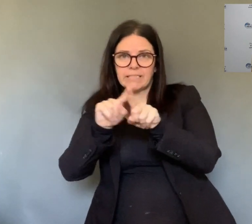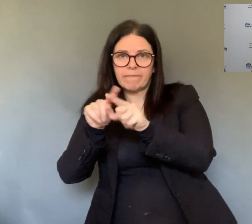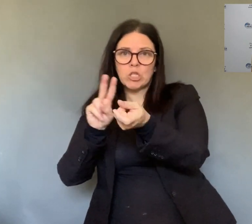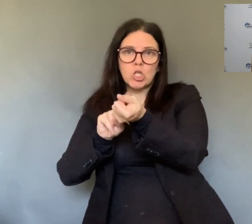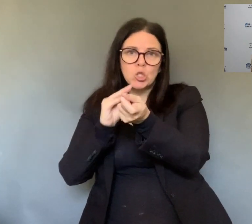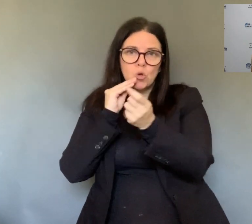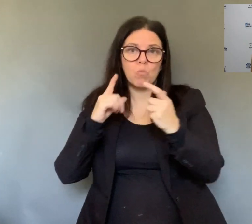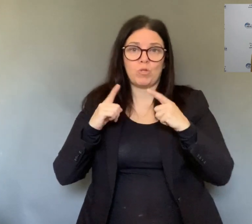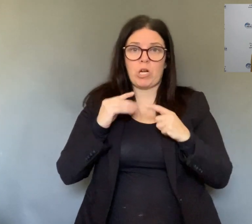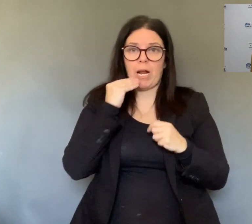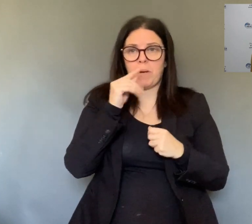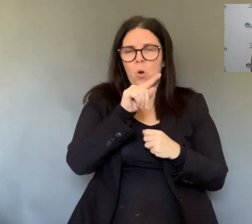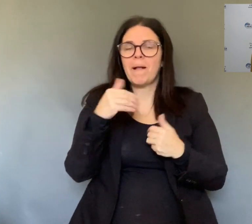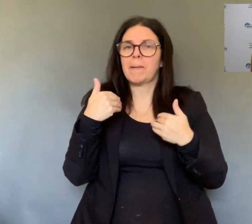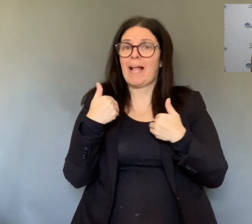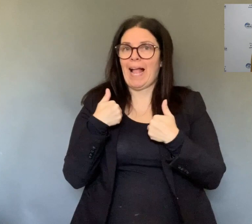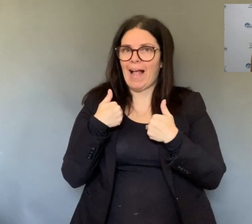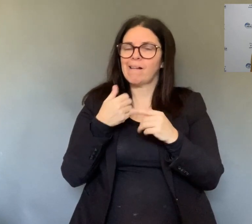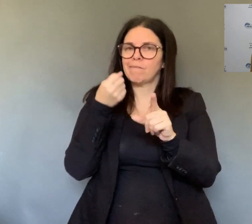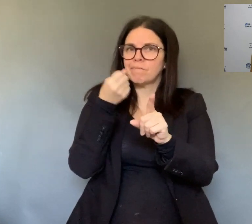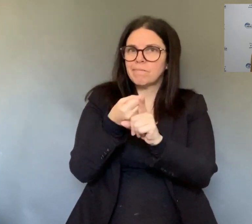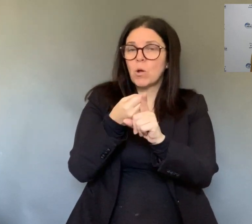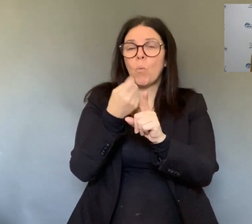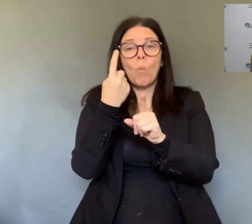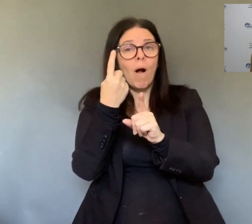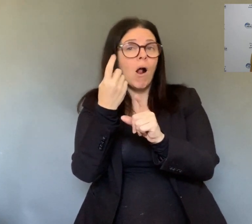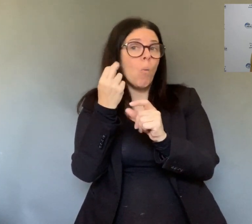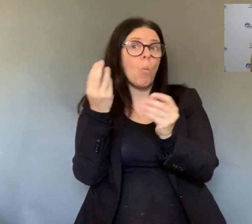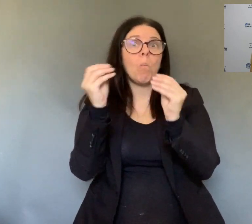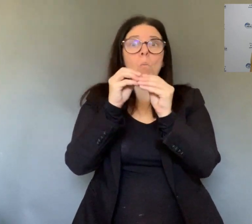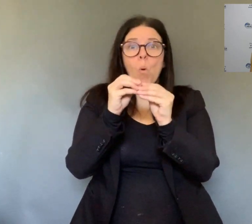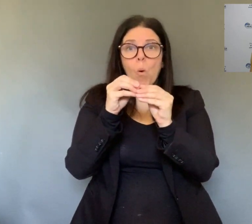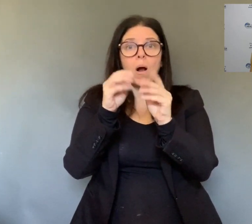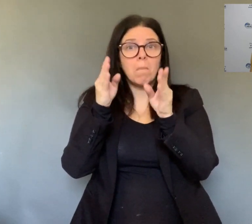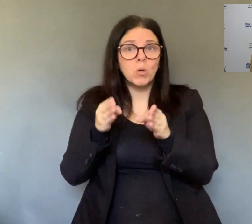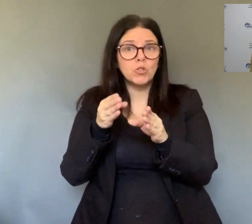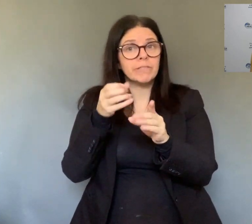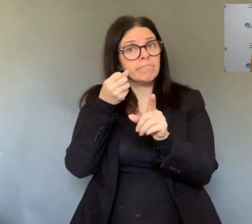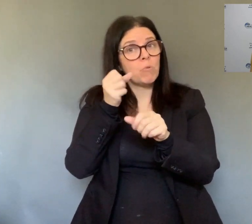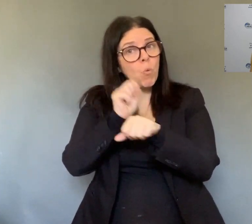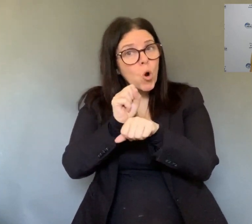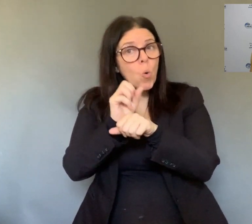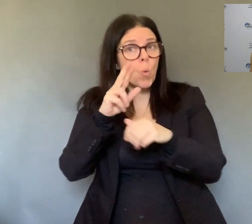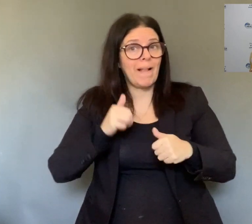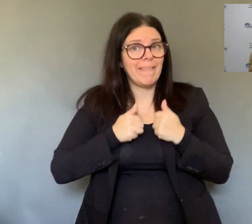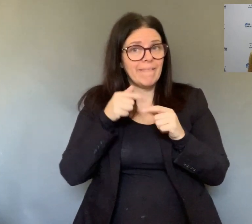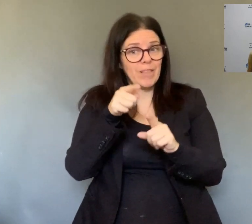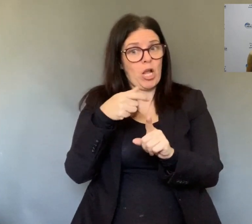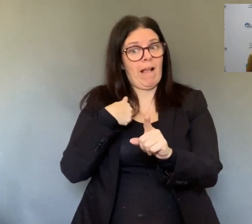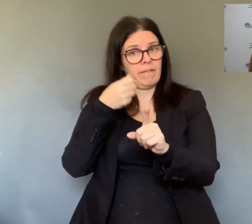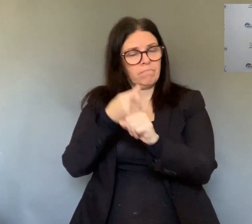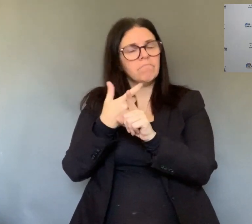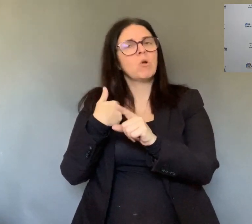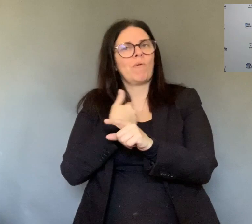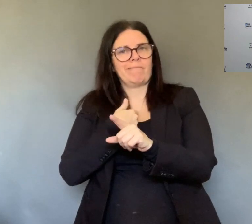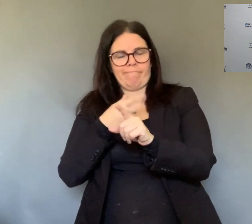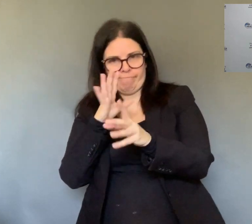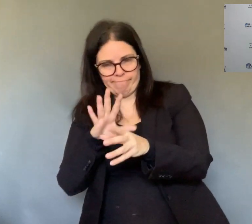Wajid Ahmed, our Medical Officer of Health, for further updates regarding COVID-19.